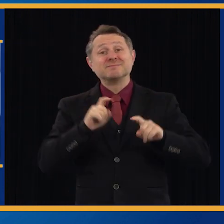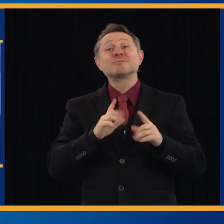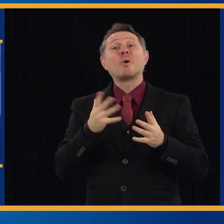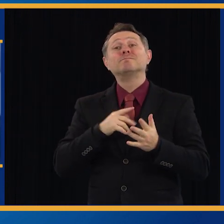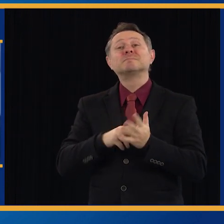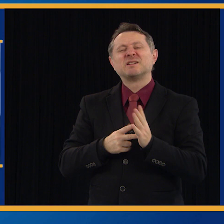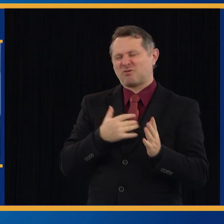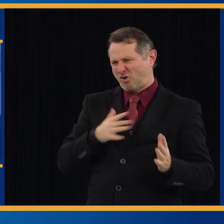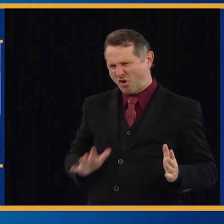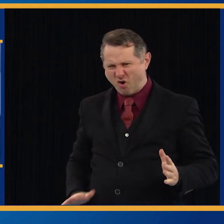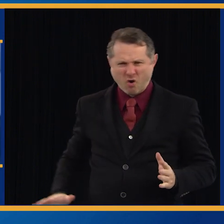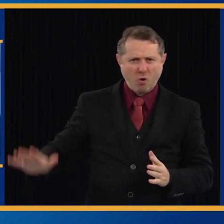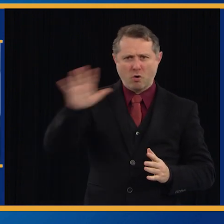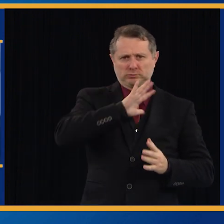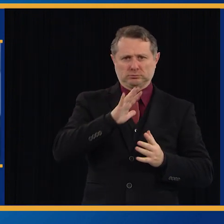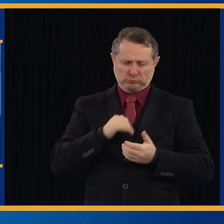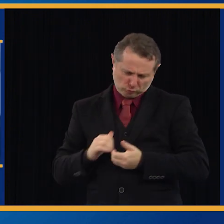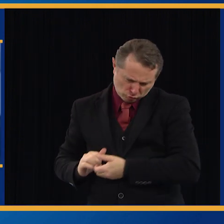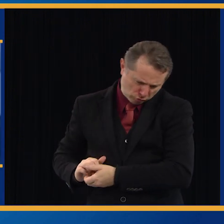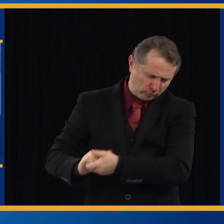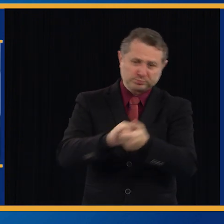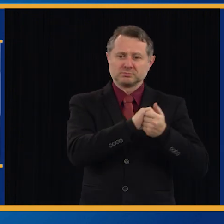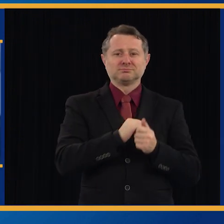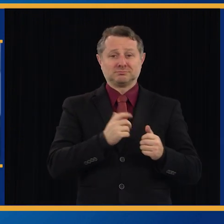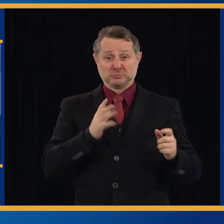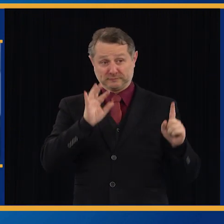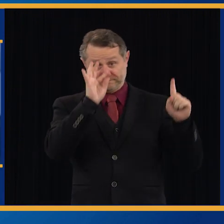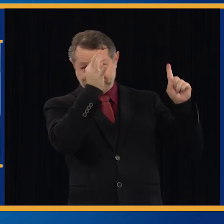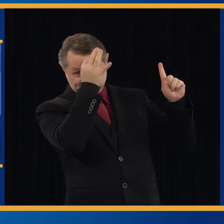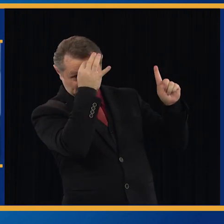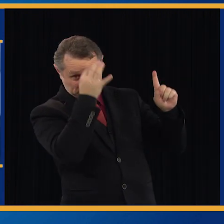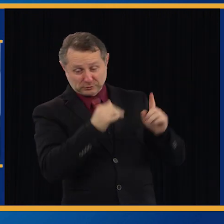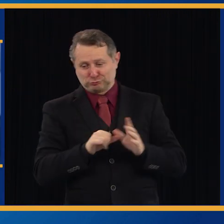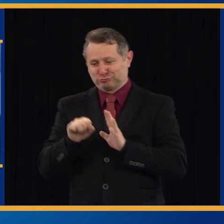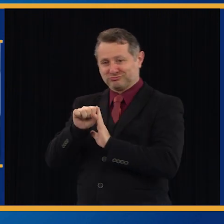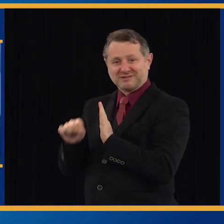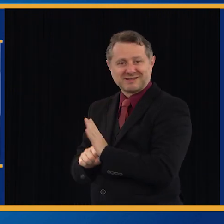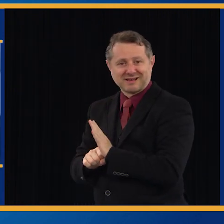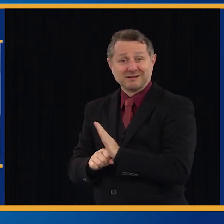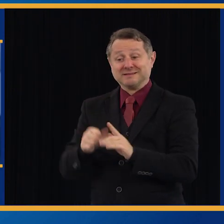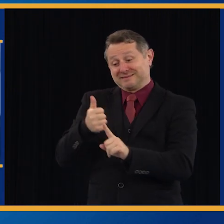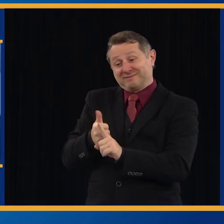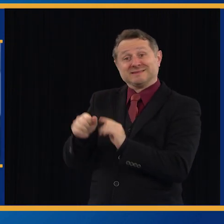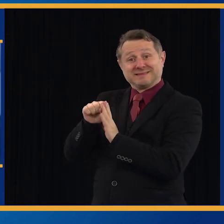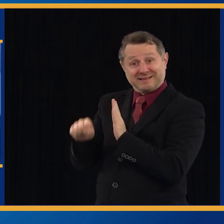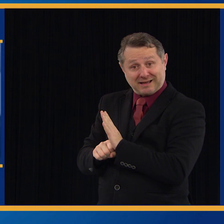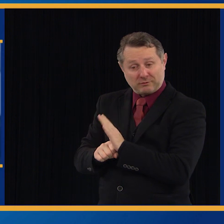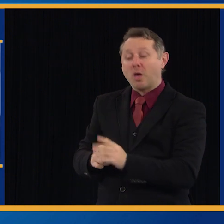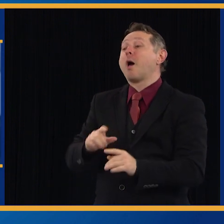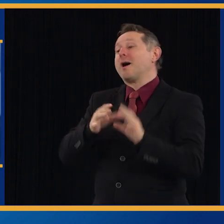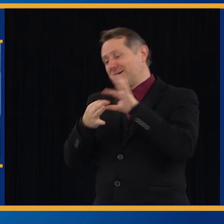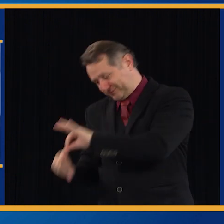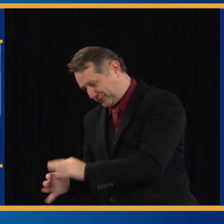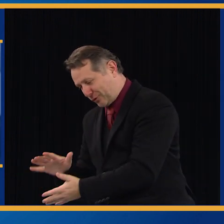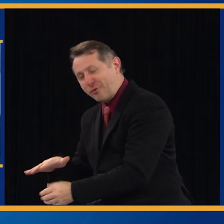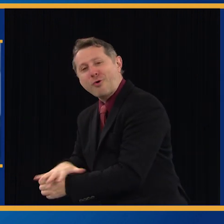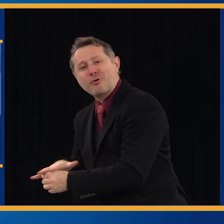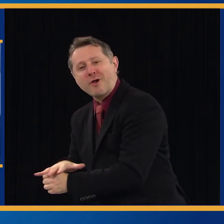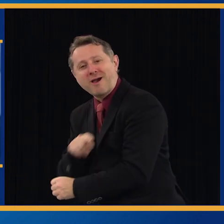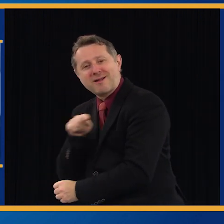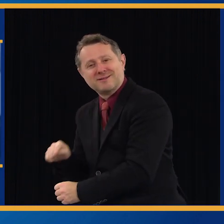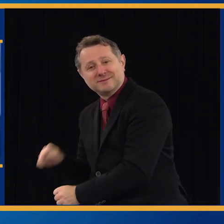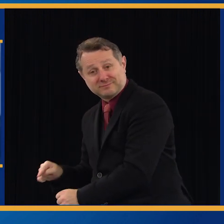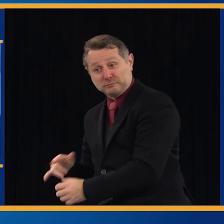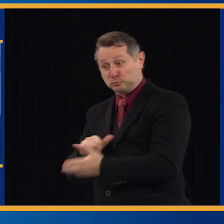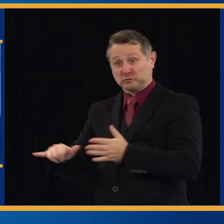work together, federal and state, state and locals, by the way. We're starting the largest antibody test